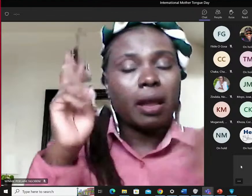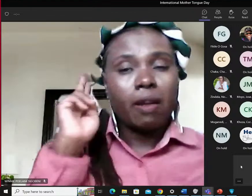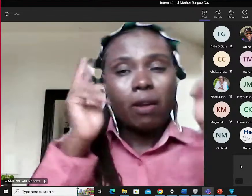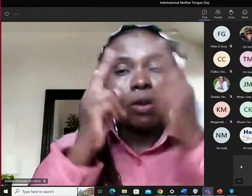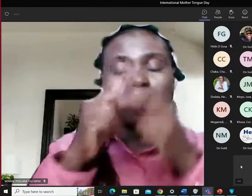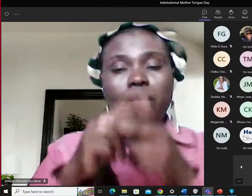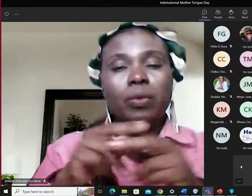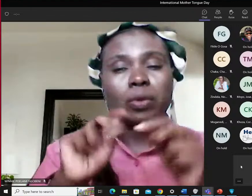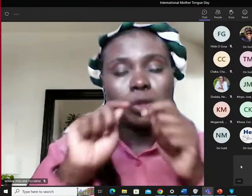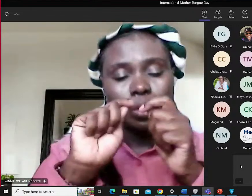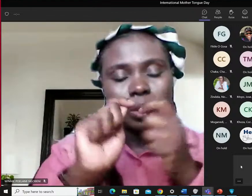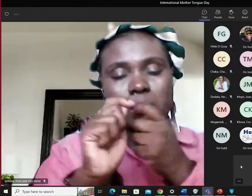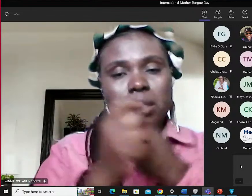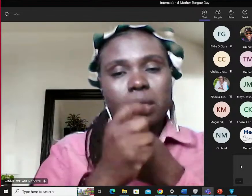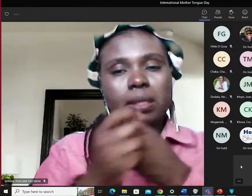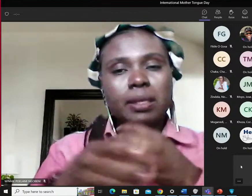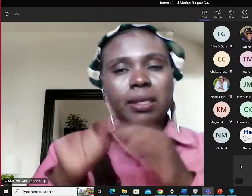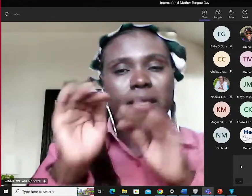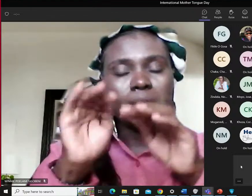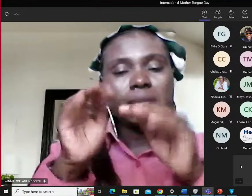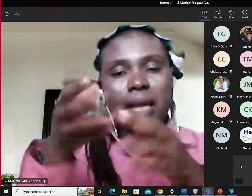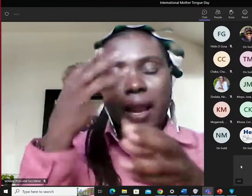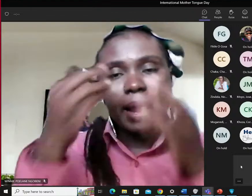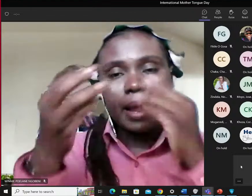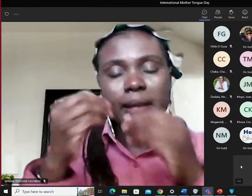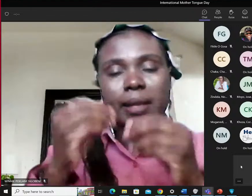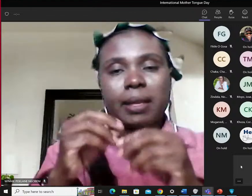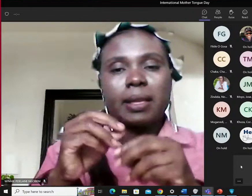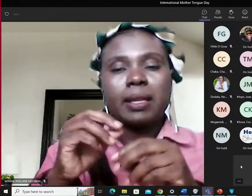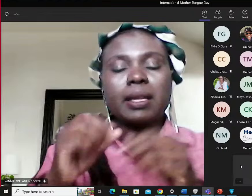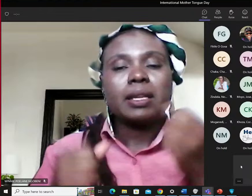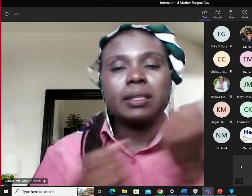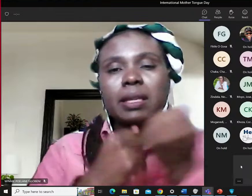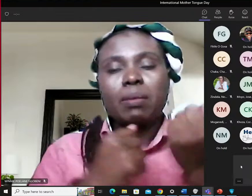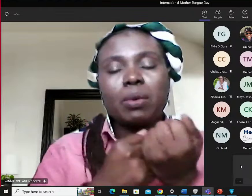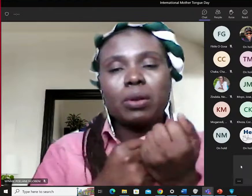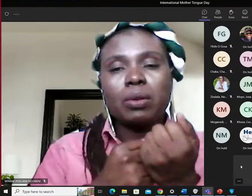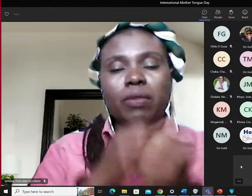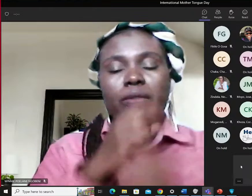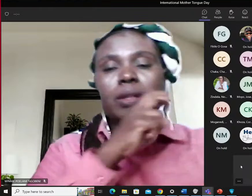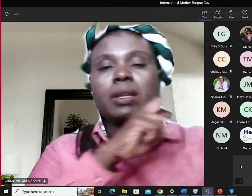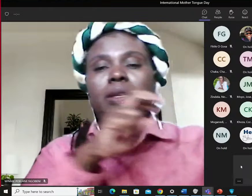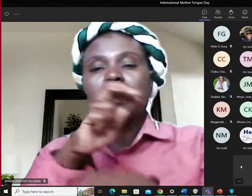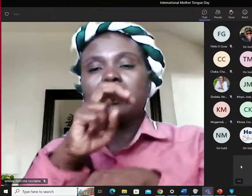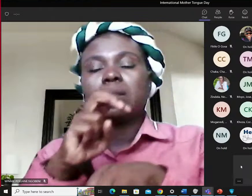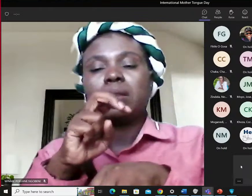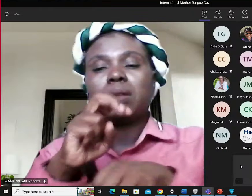transformation in teaching and learning, student support, research, and communication.